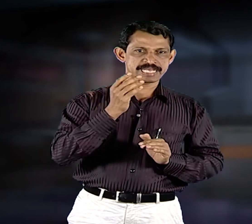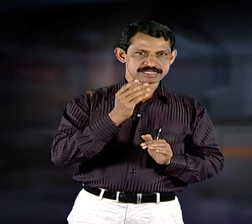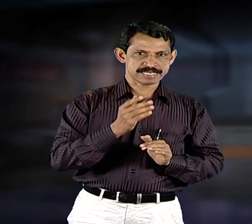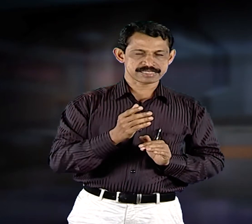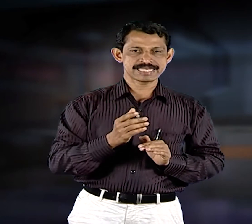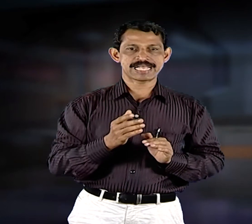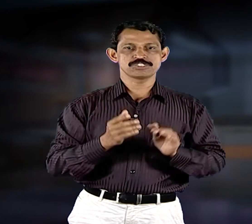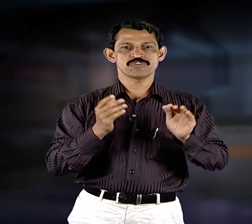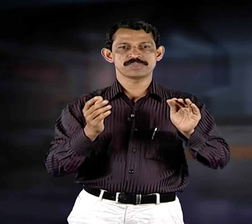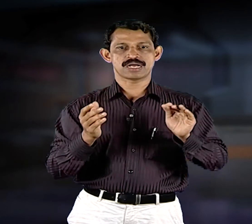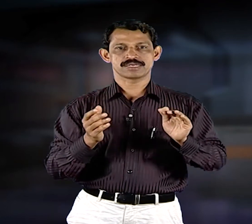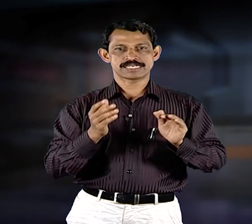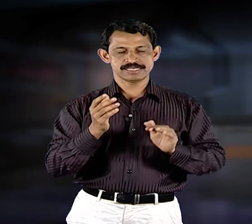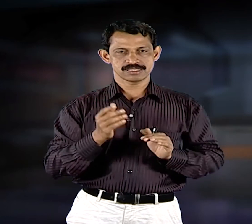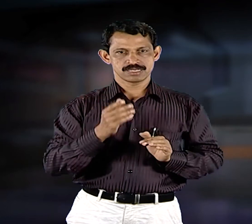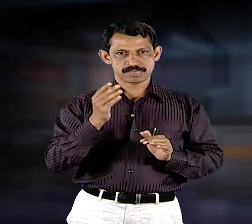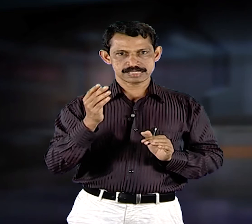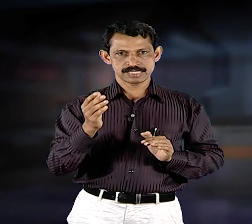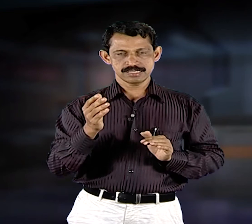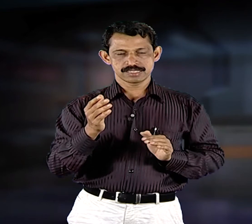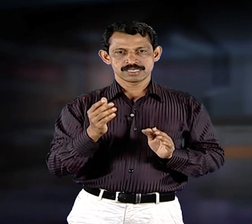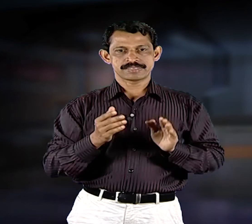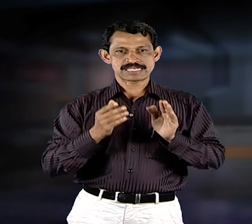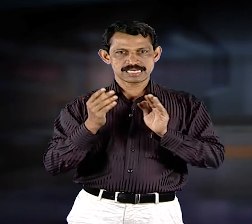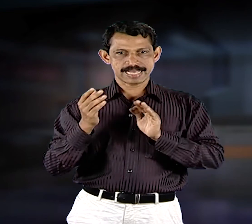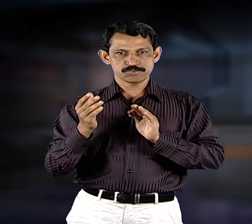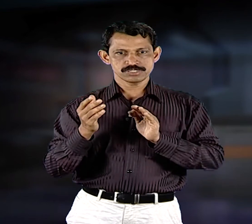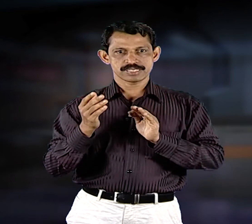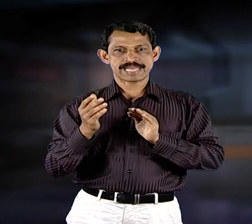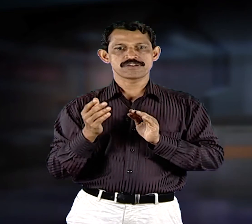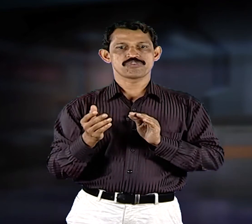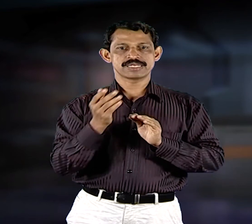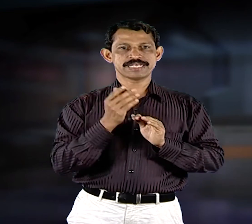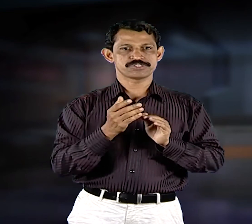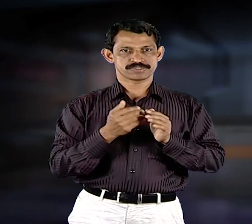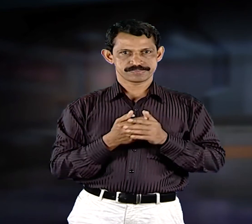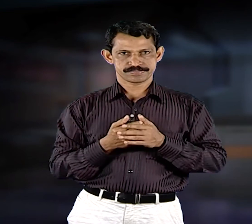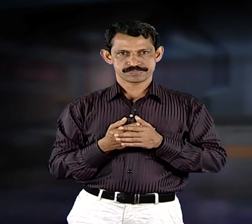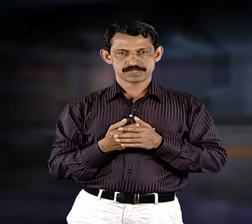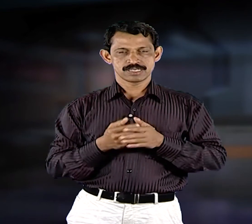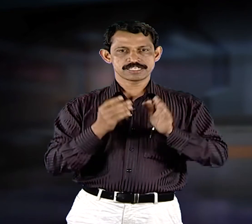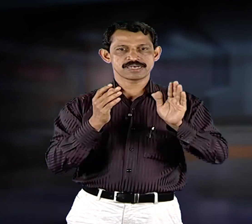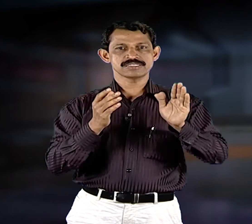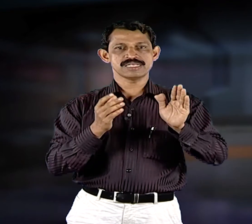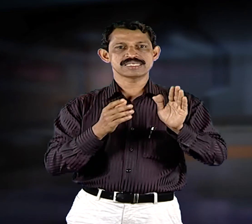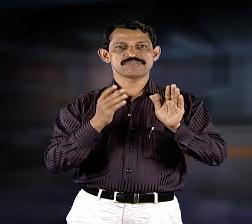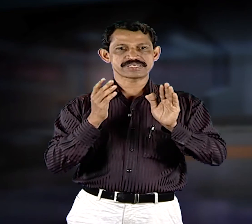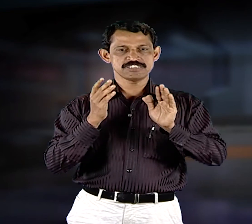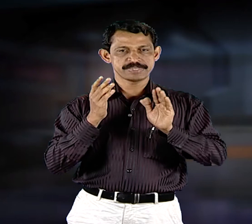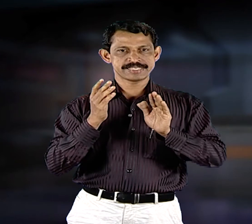a 3-language formula, that is mother tongue, national language and foreign language. Literature is an effective medium